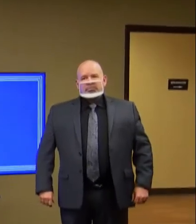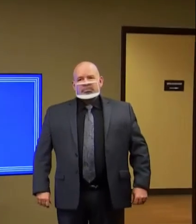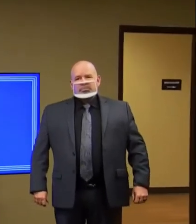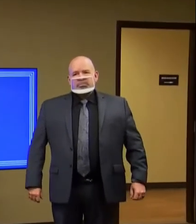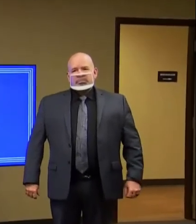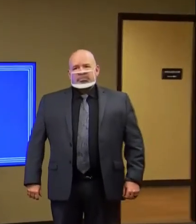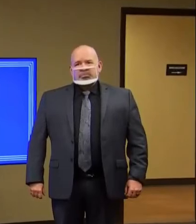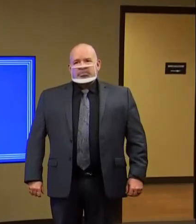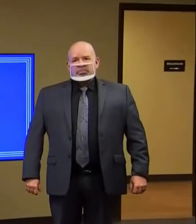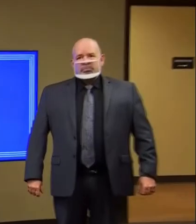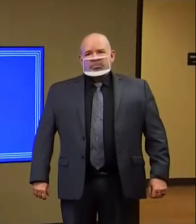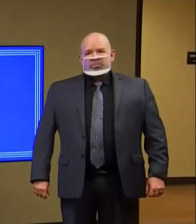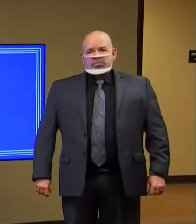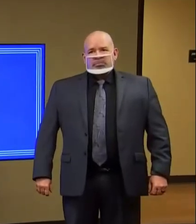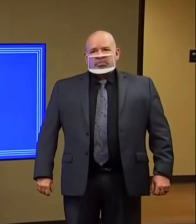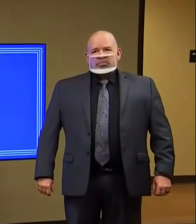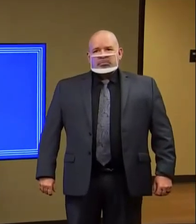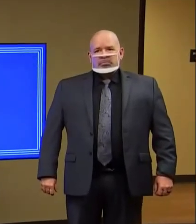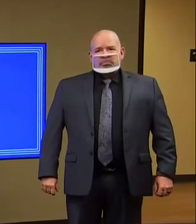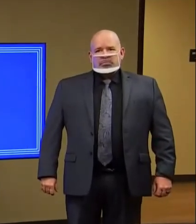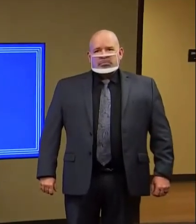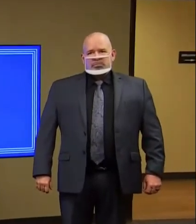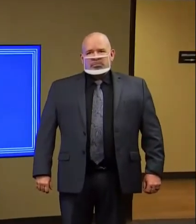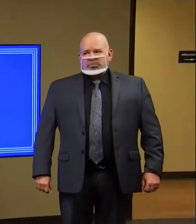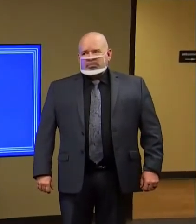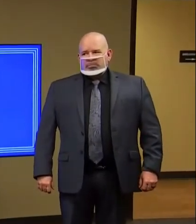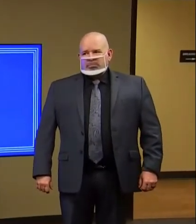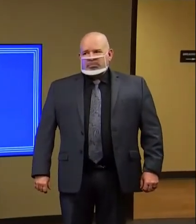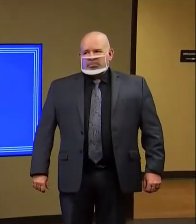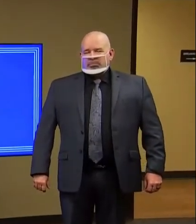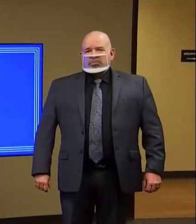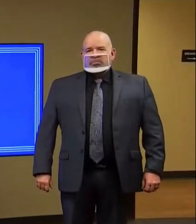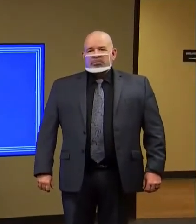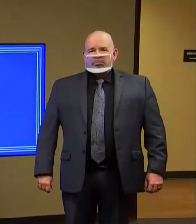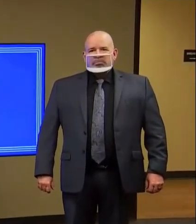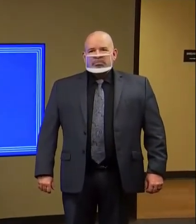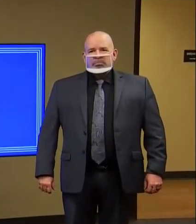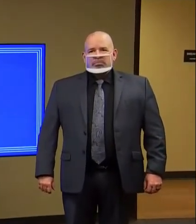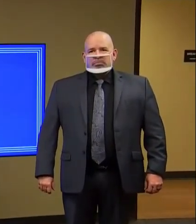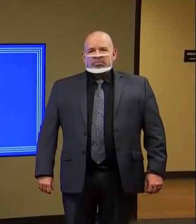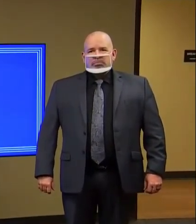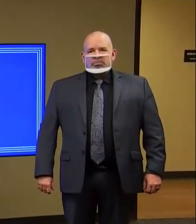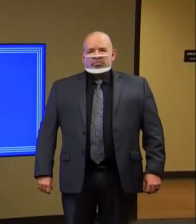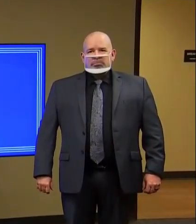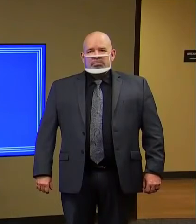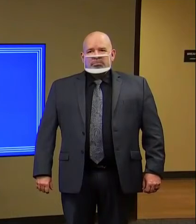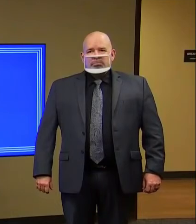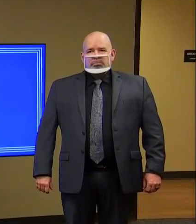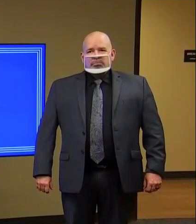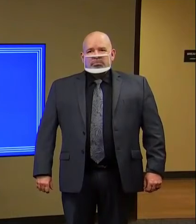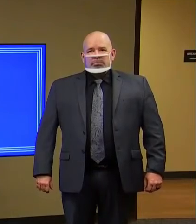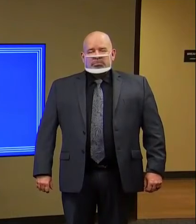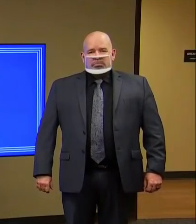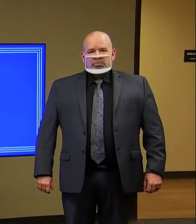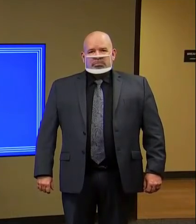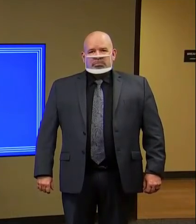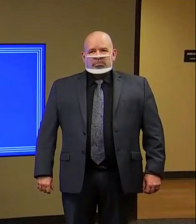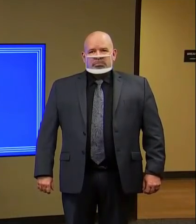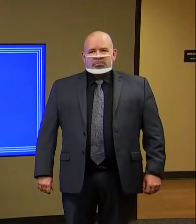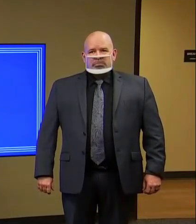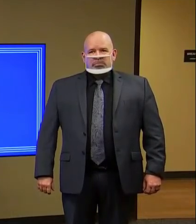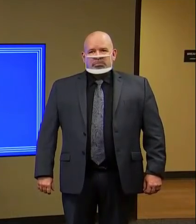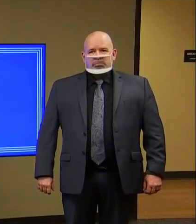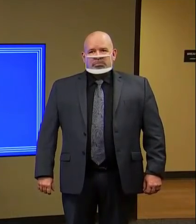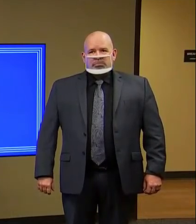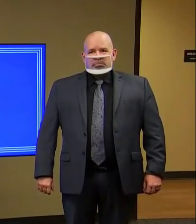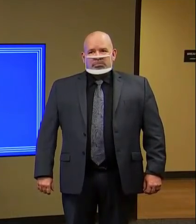move these up just a hair, fellas, so I can get, if I can. Yeah, so I can get this here, great. All right, y'all